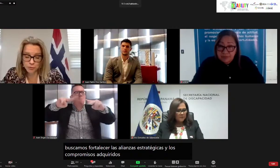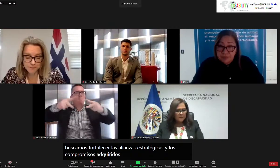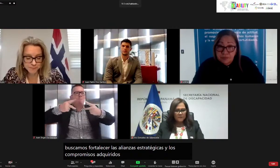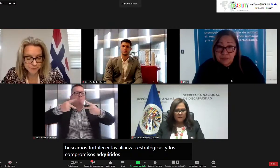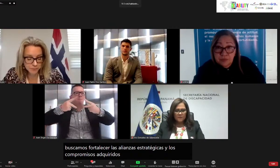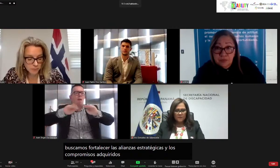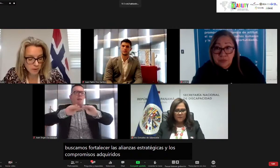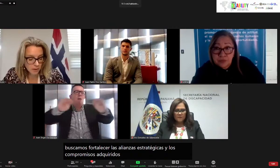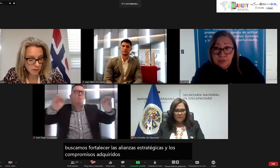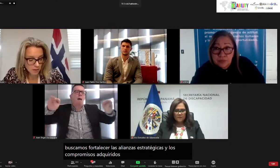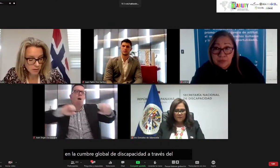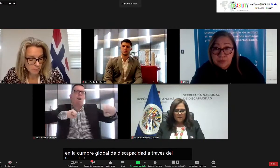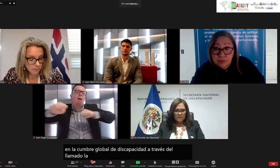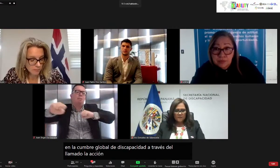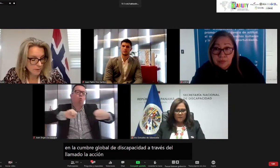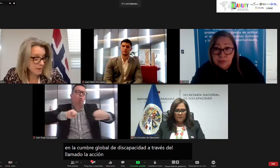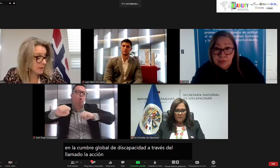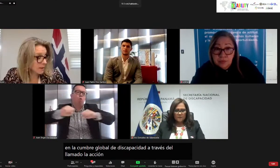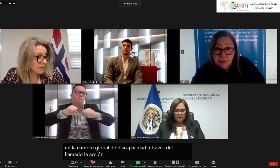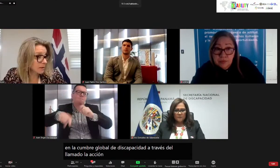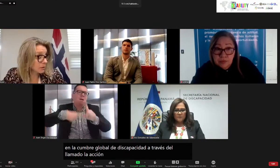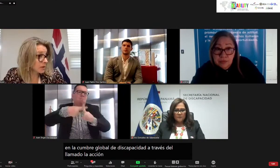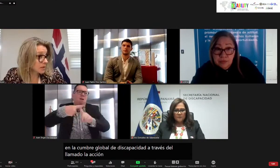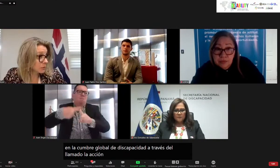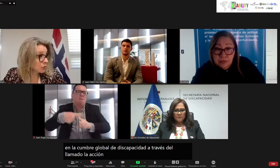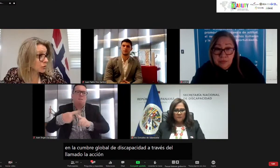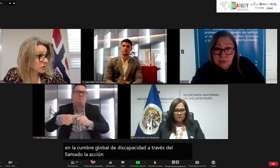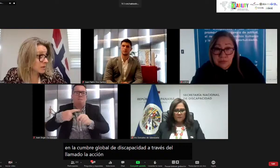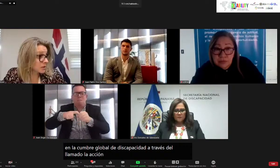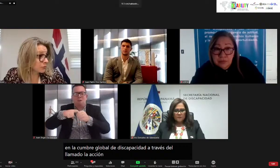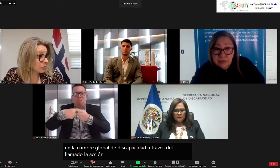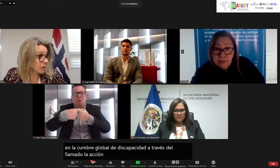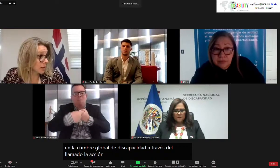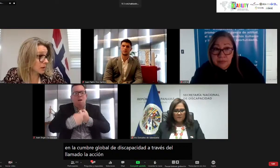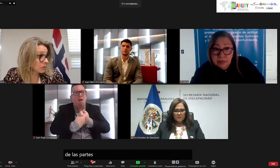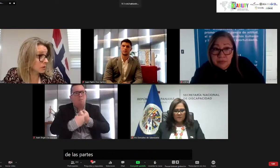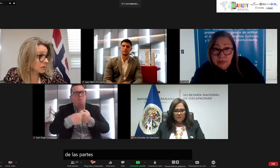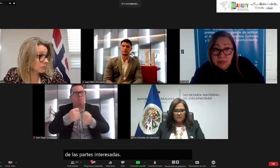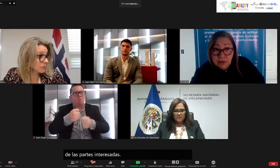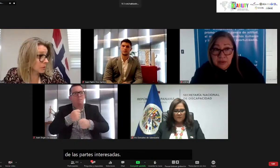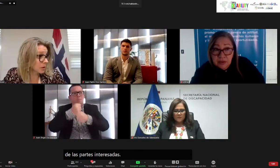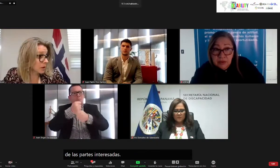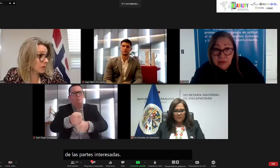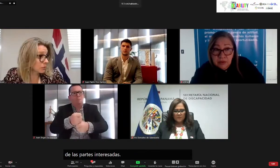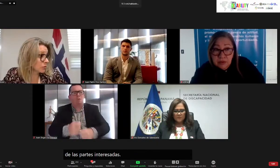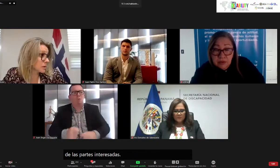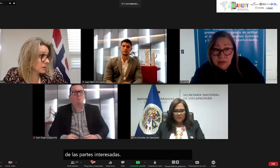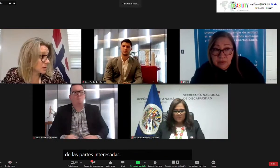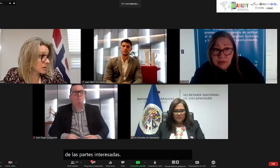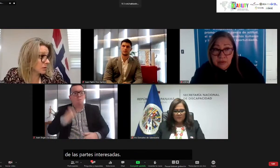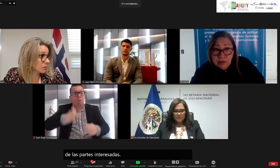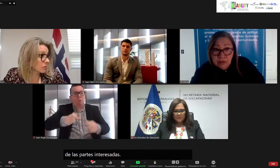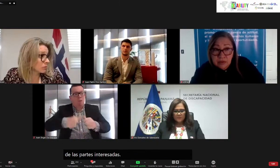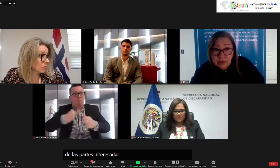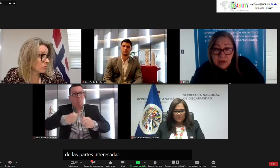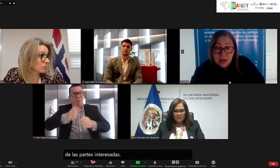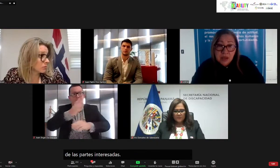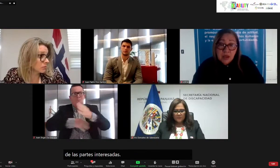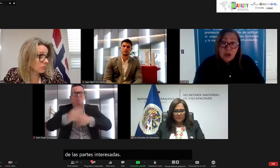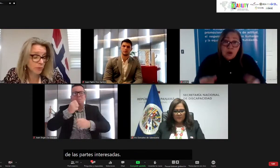global submit to a call to action on behalf of the stakeholders when people work